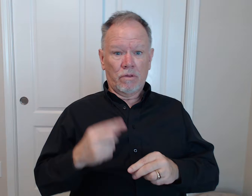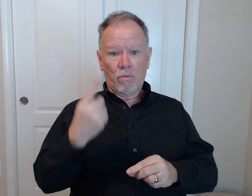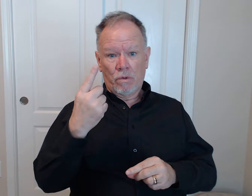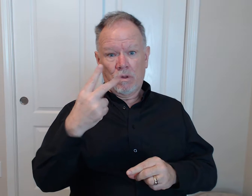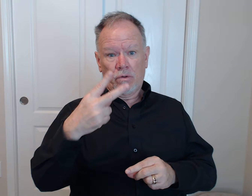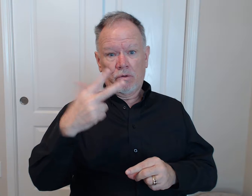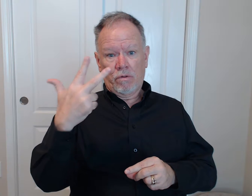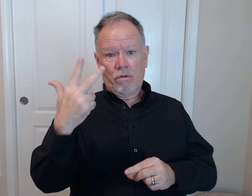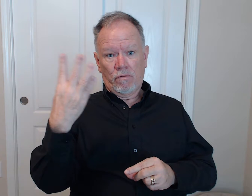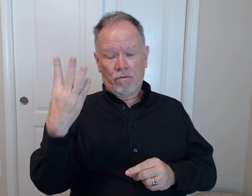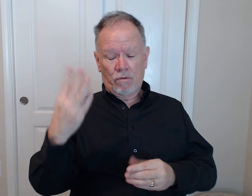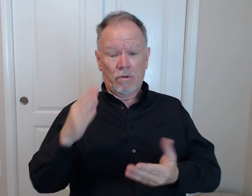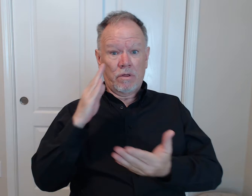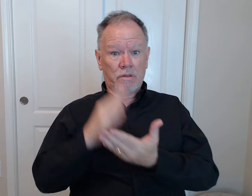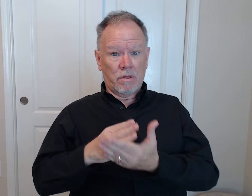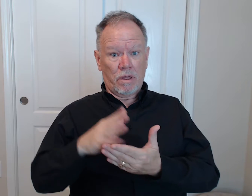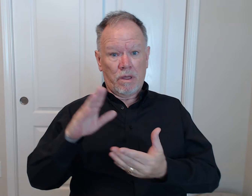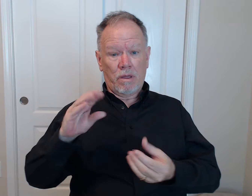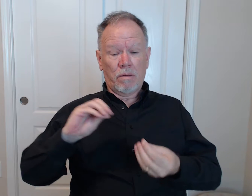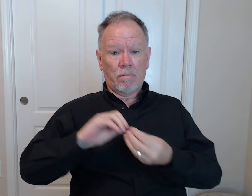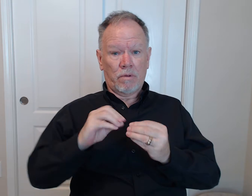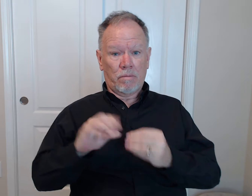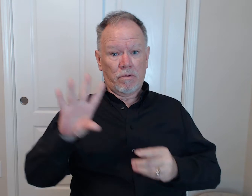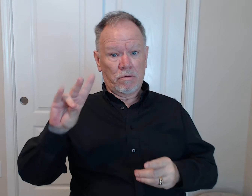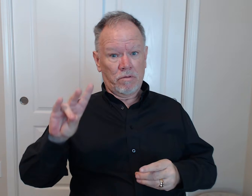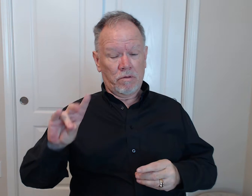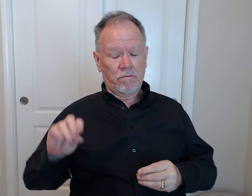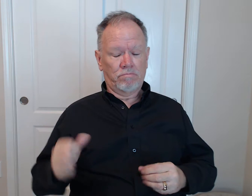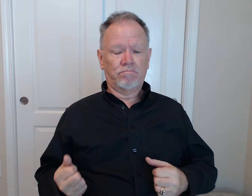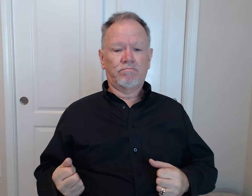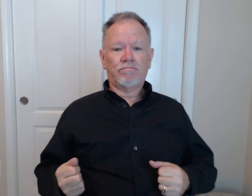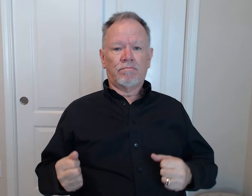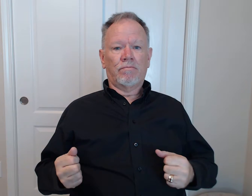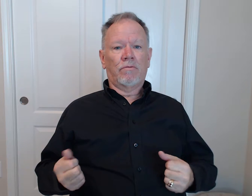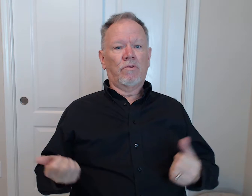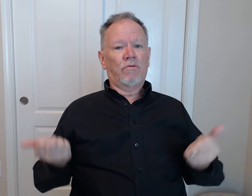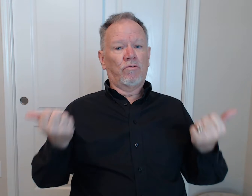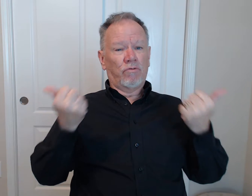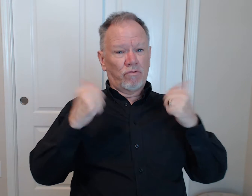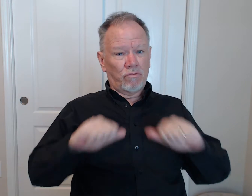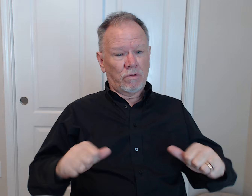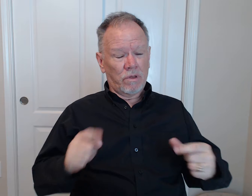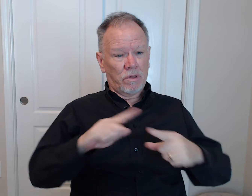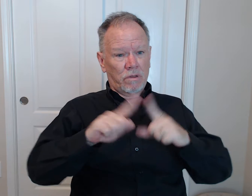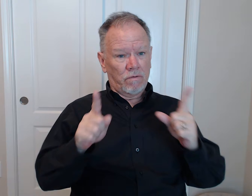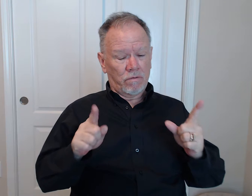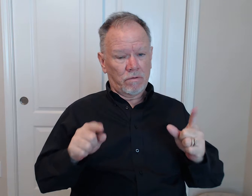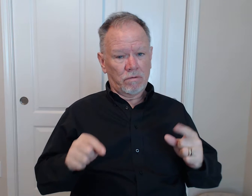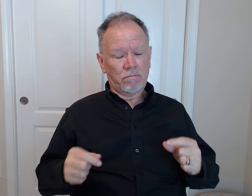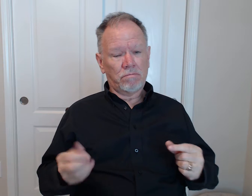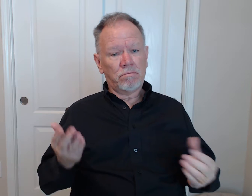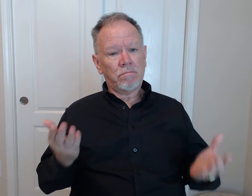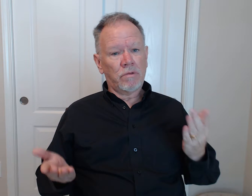answer. We could do a couple of different ones. We could say, what if I asked you what 8 plus 1